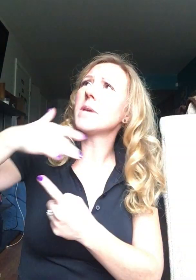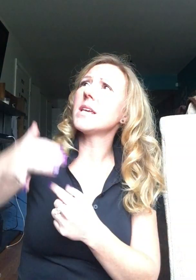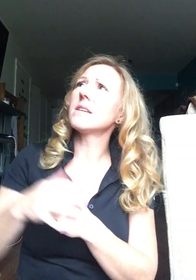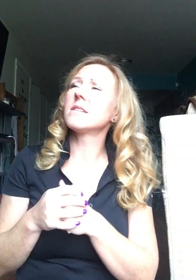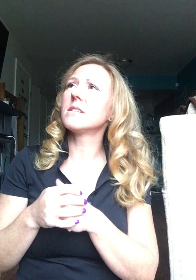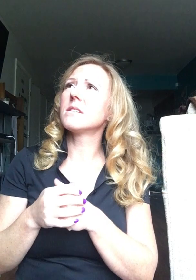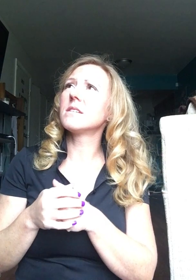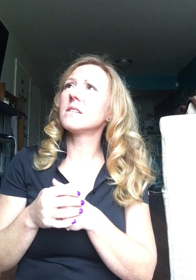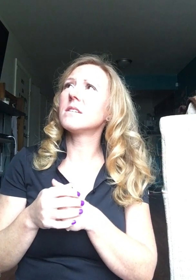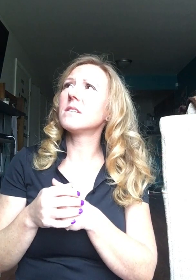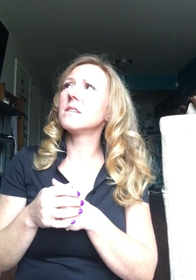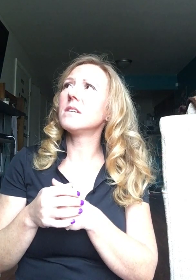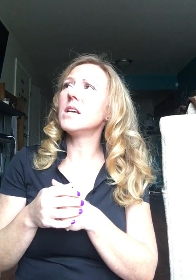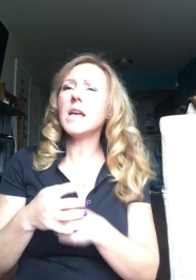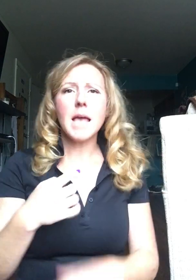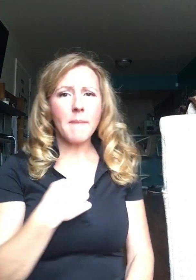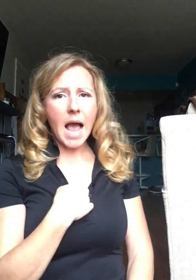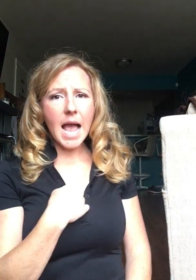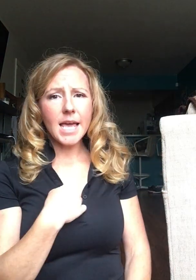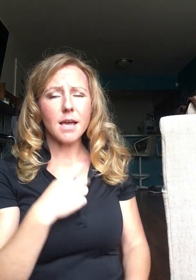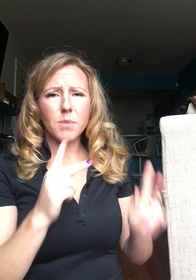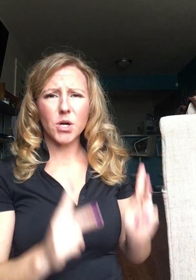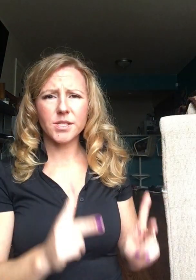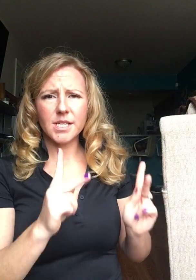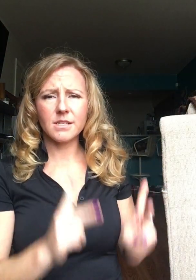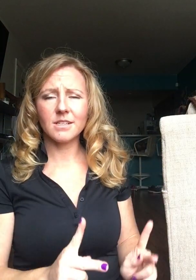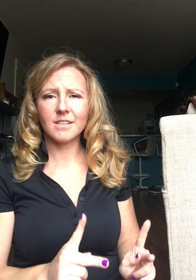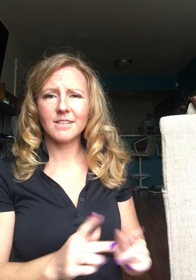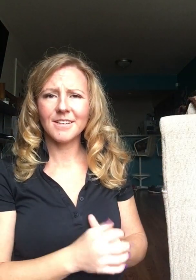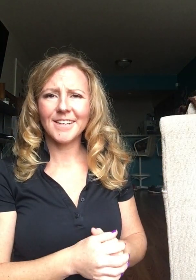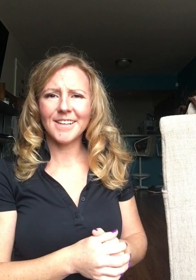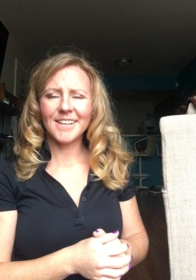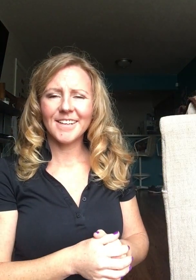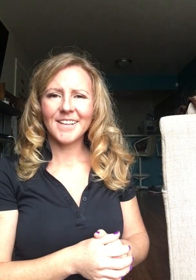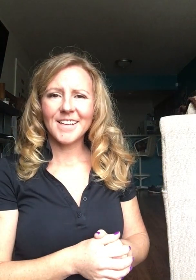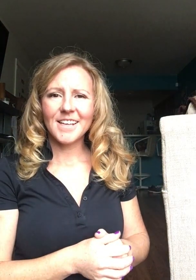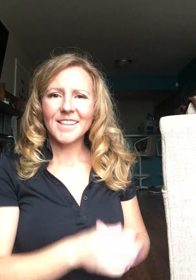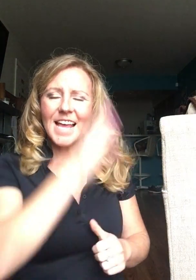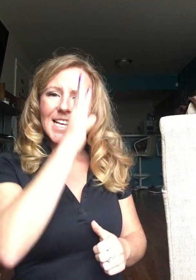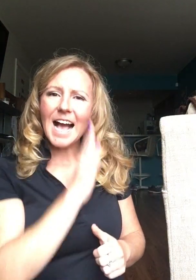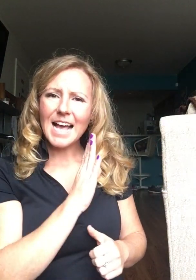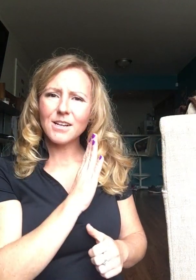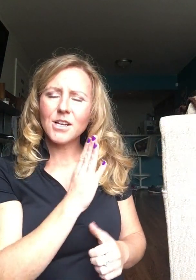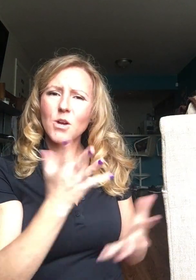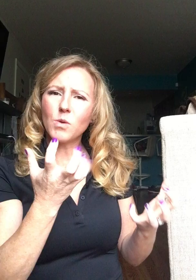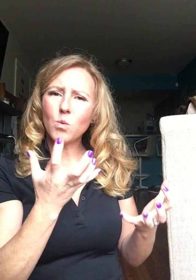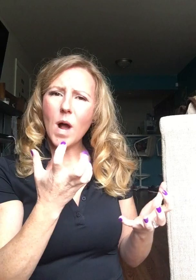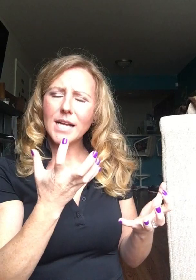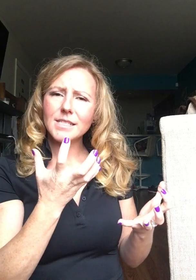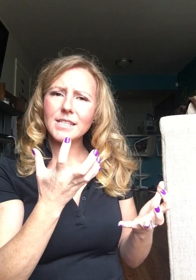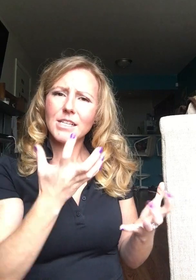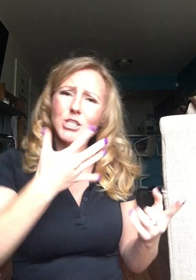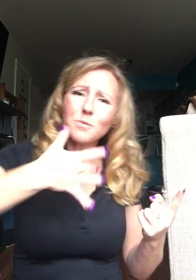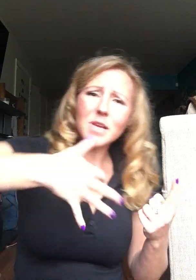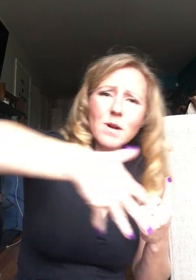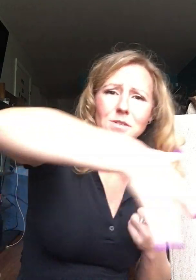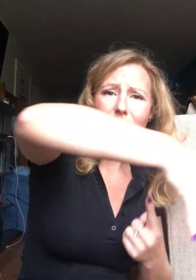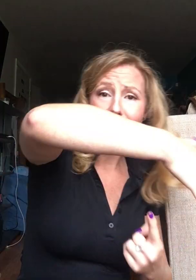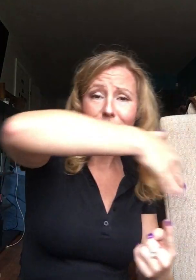me? Am I a person that God would want to be around